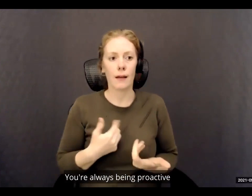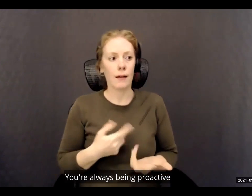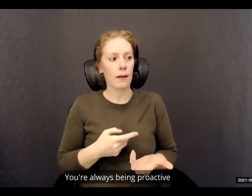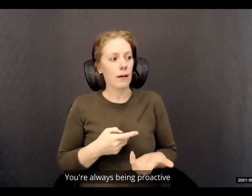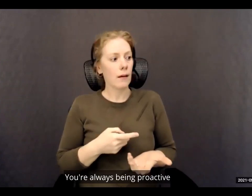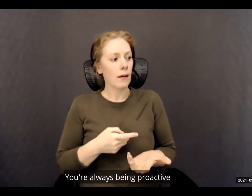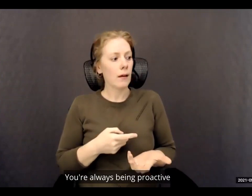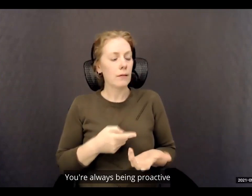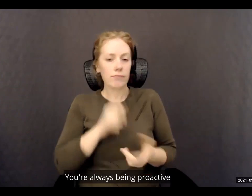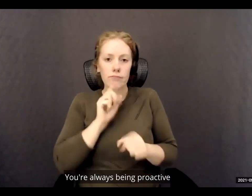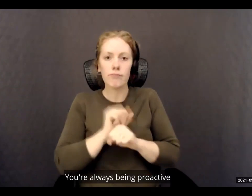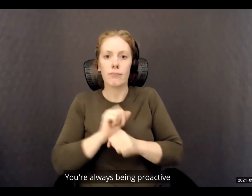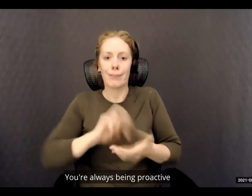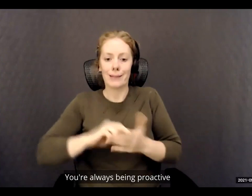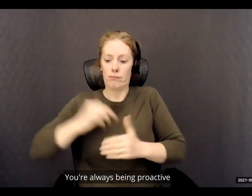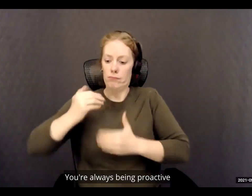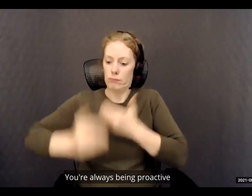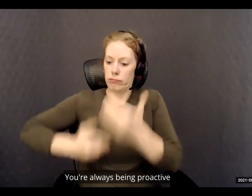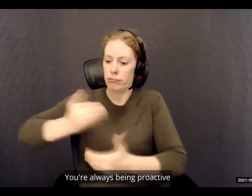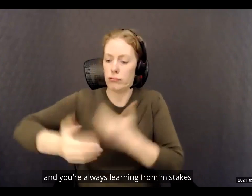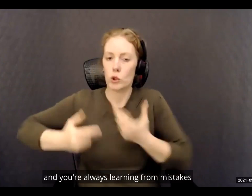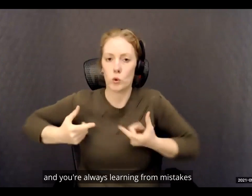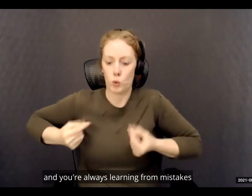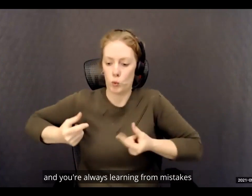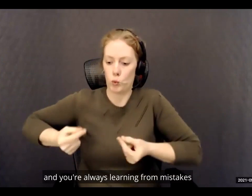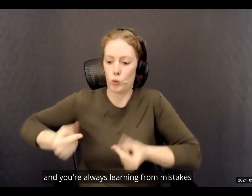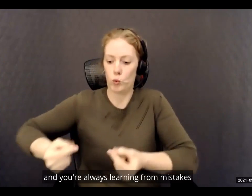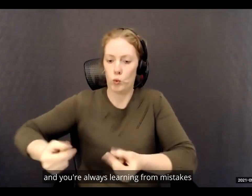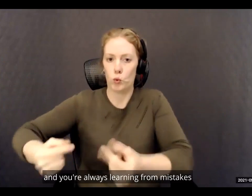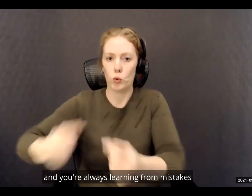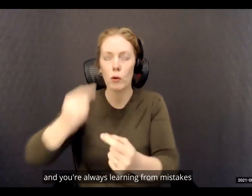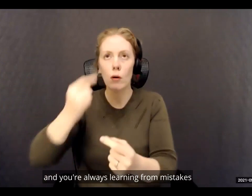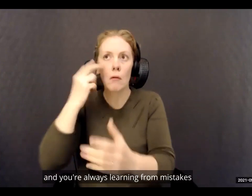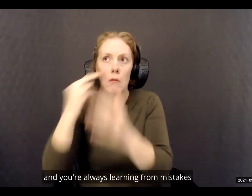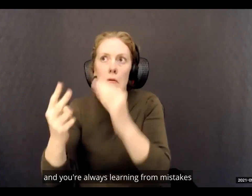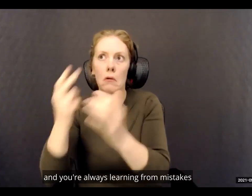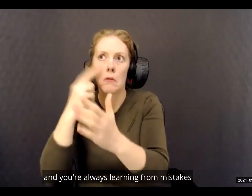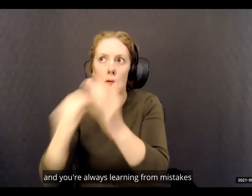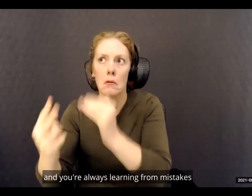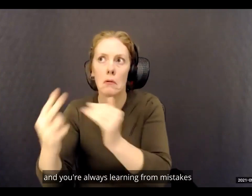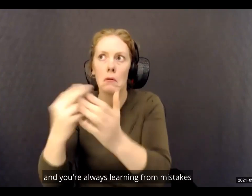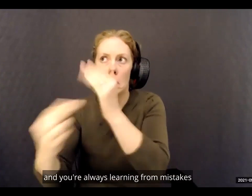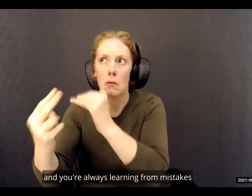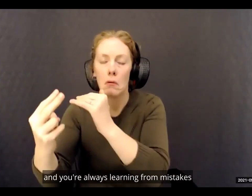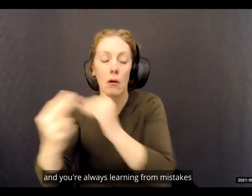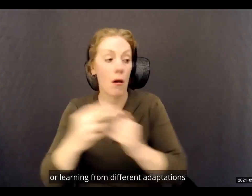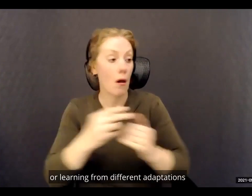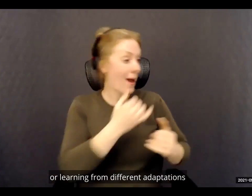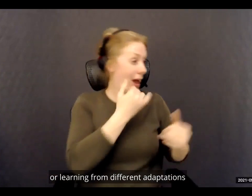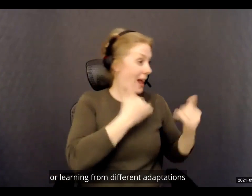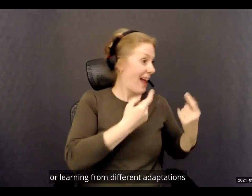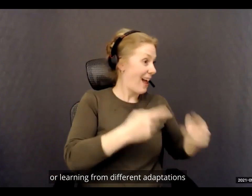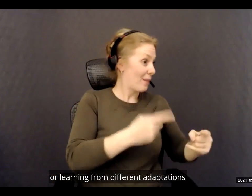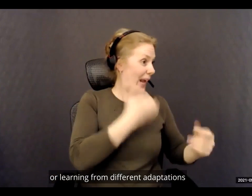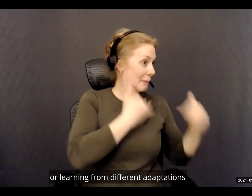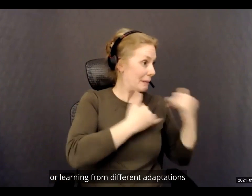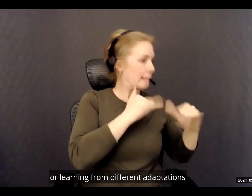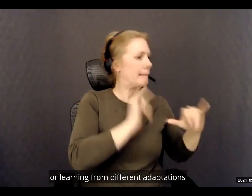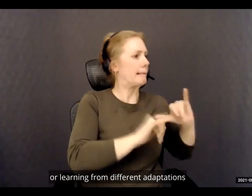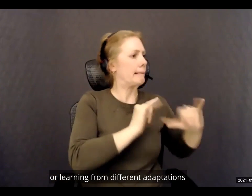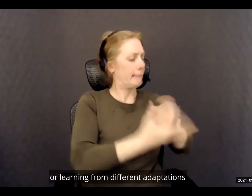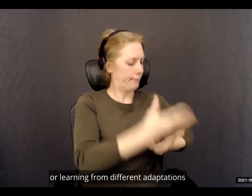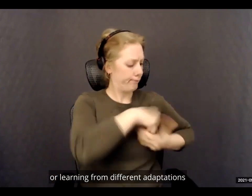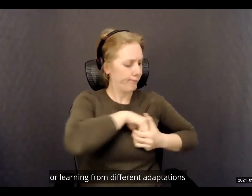You're always being proactive and you're always learning from mistakes or